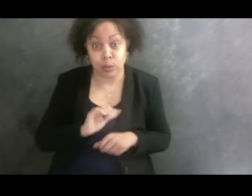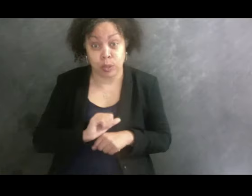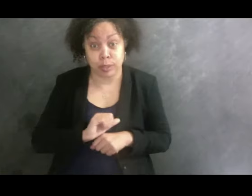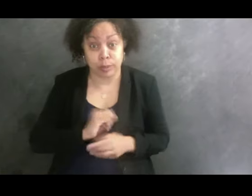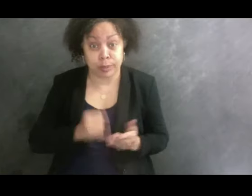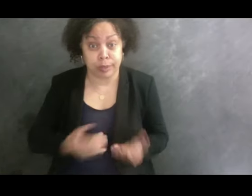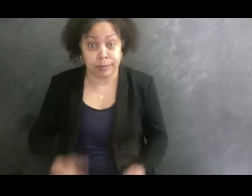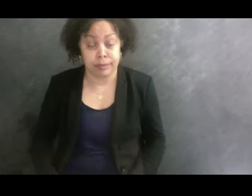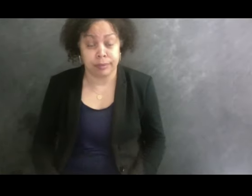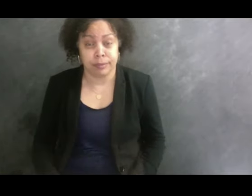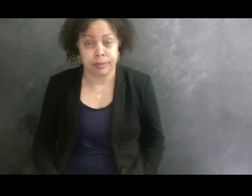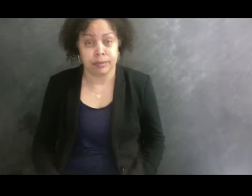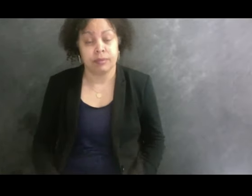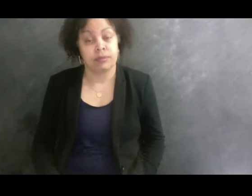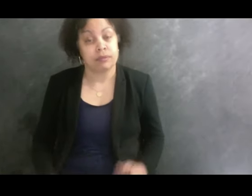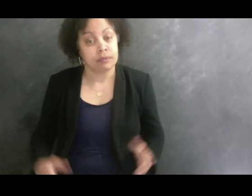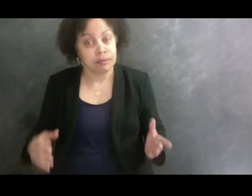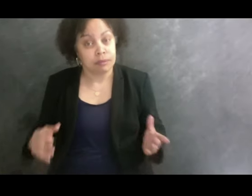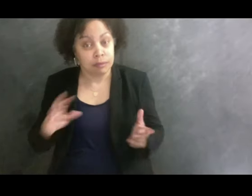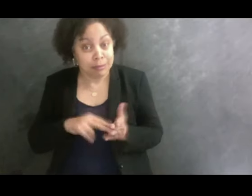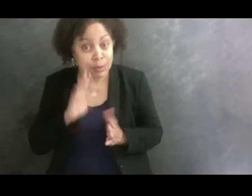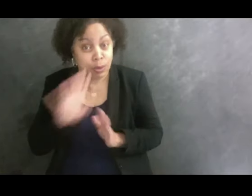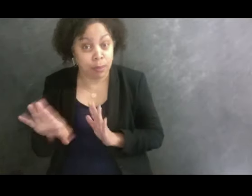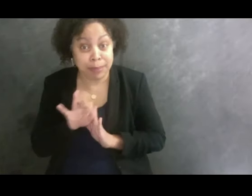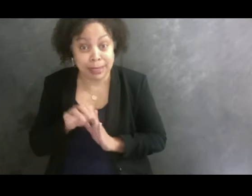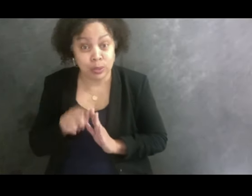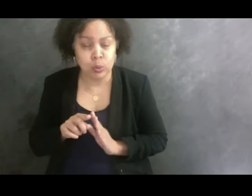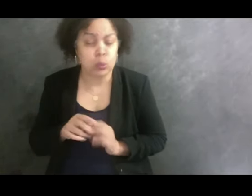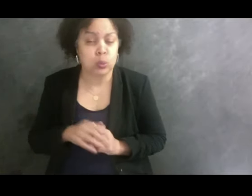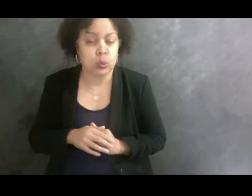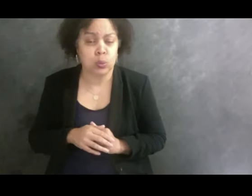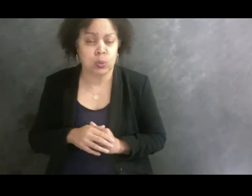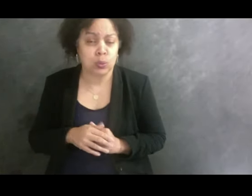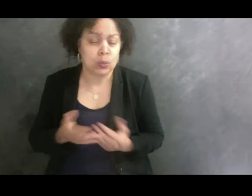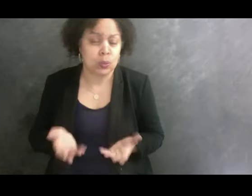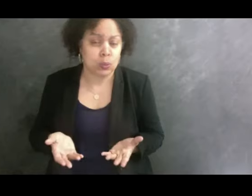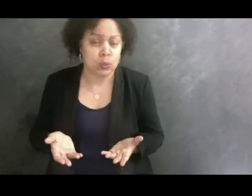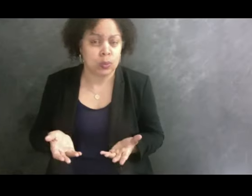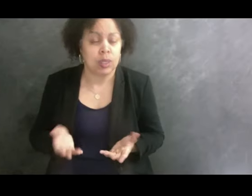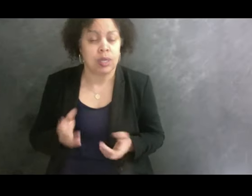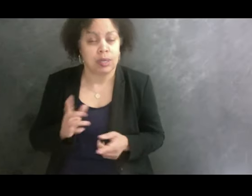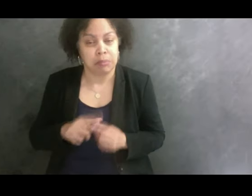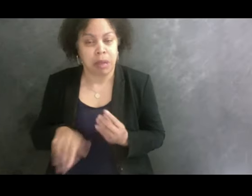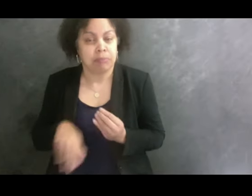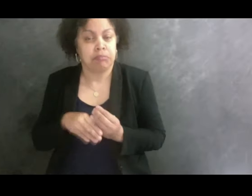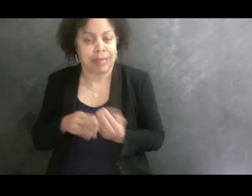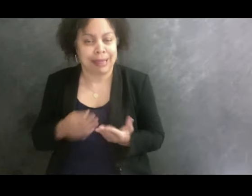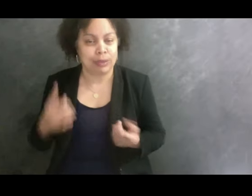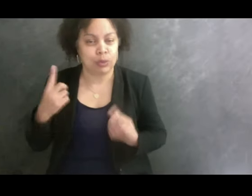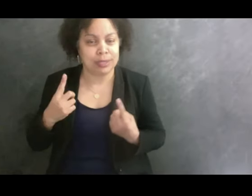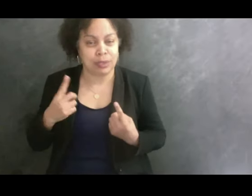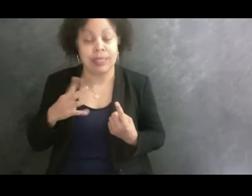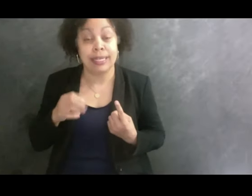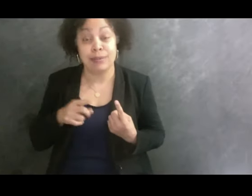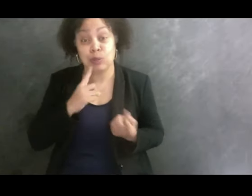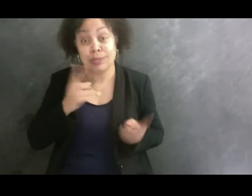the sort of ultimate ultimate outcome of the award. We'll just, if you are successful, we'll just note